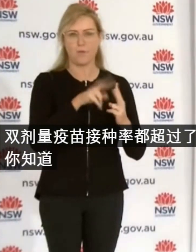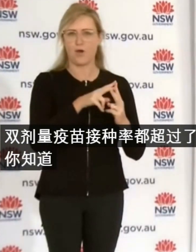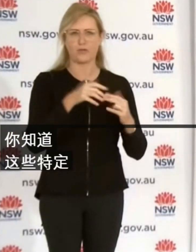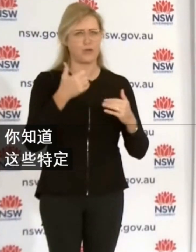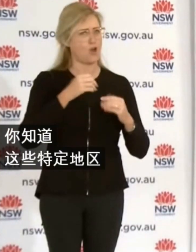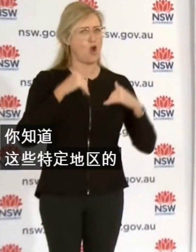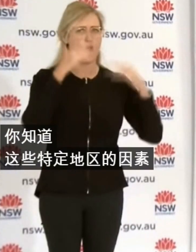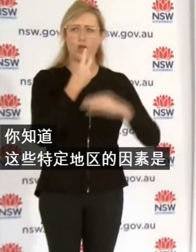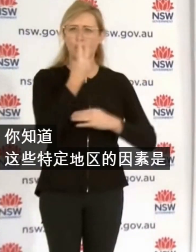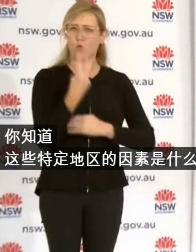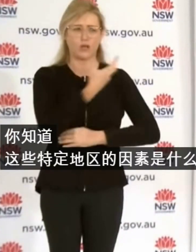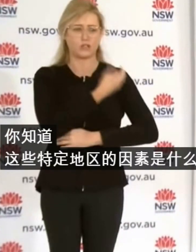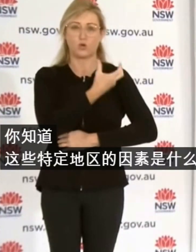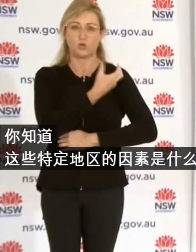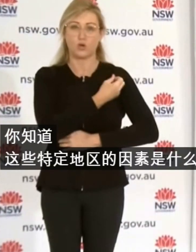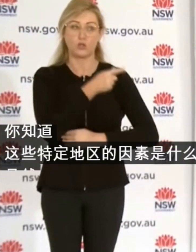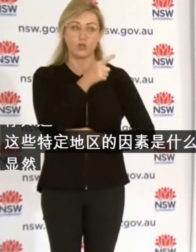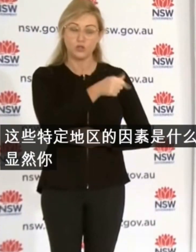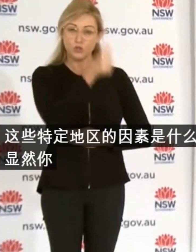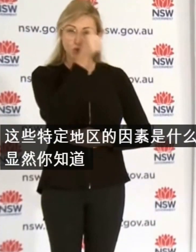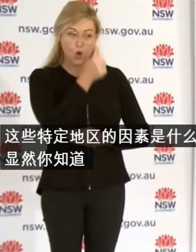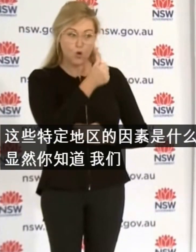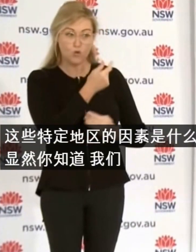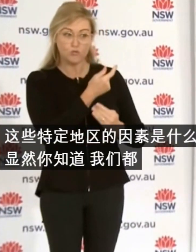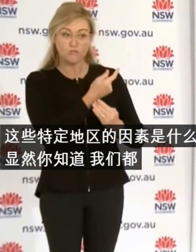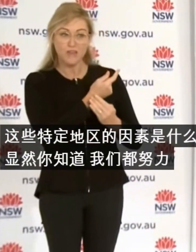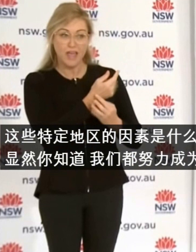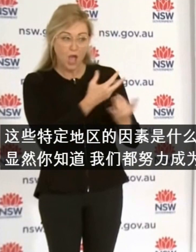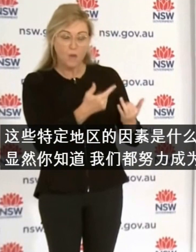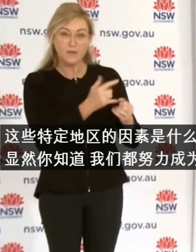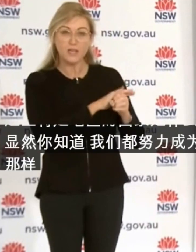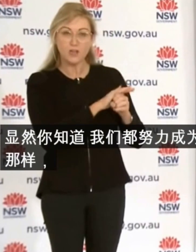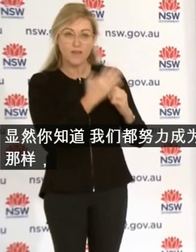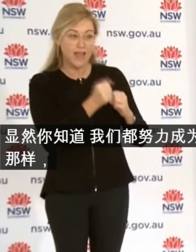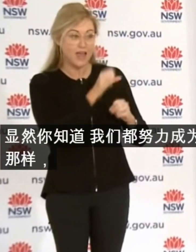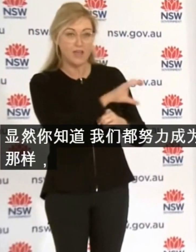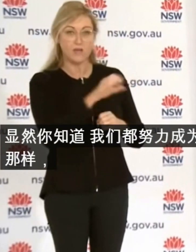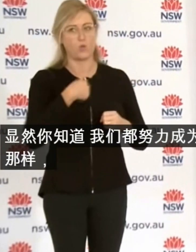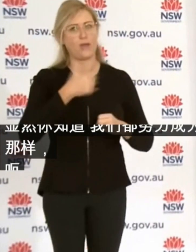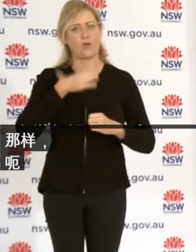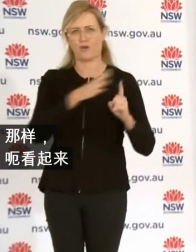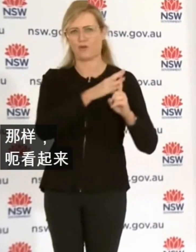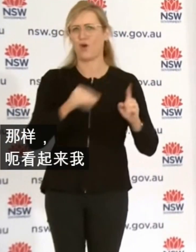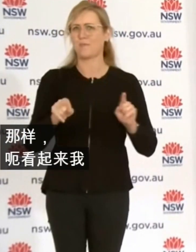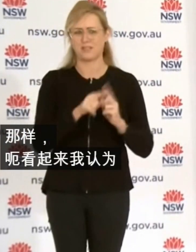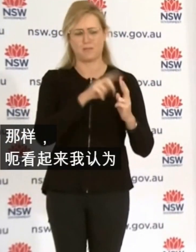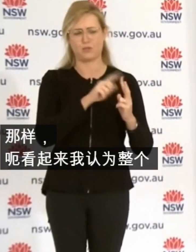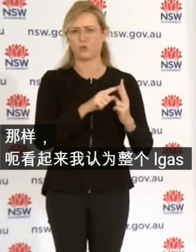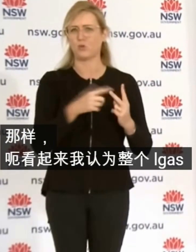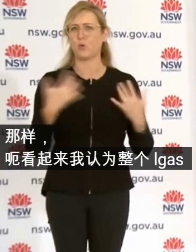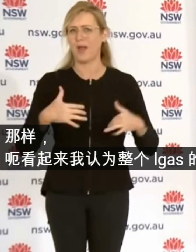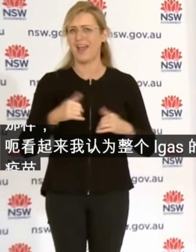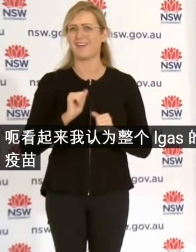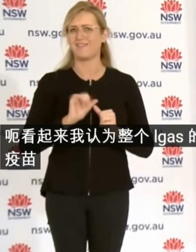factors are in those particular areas? And also, obviously, you know, we all strive to be like that. Look, I think that